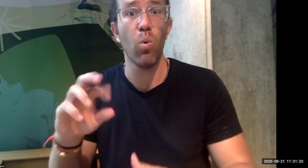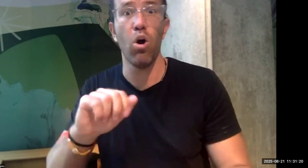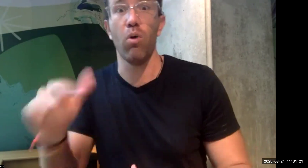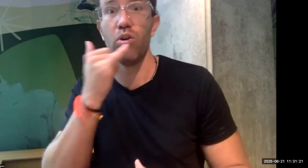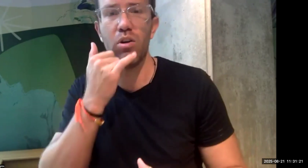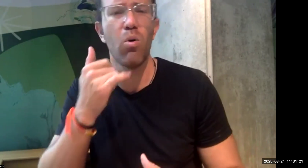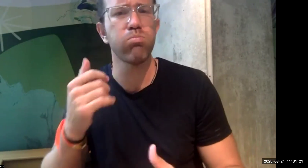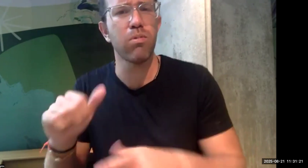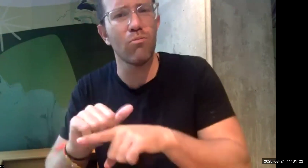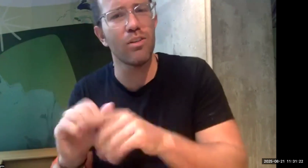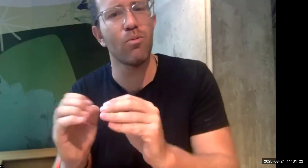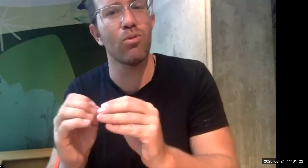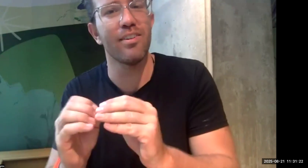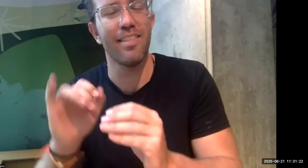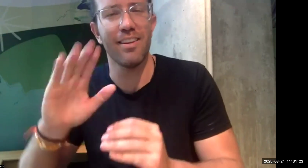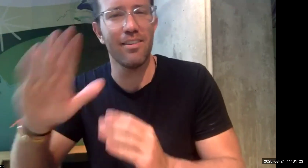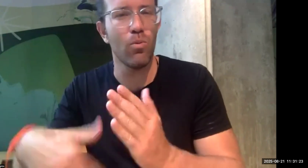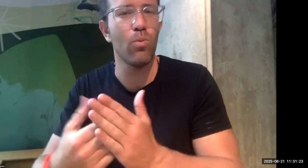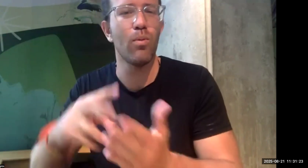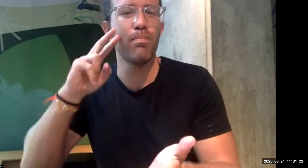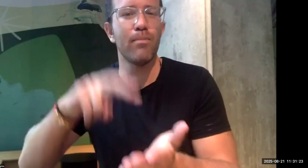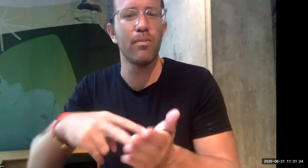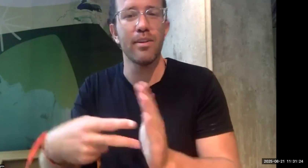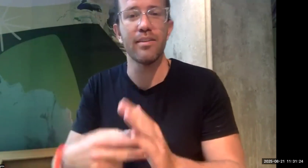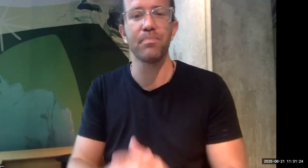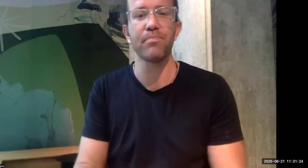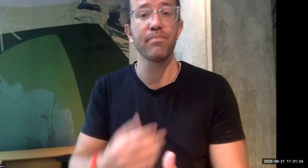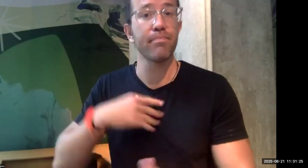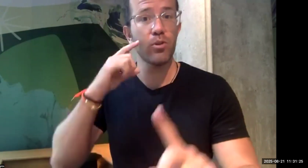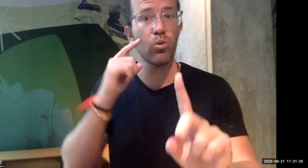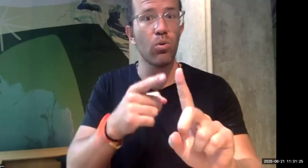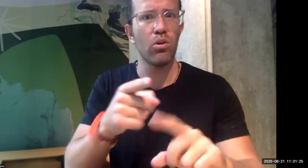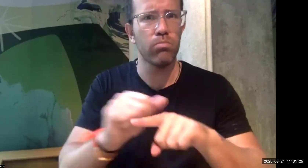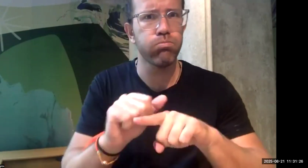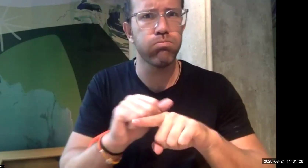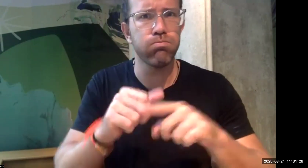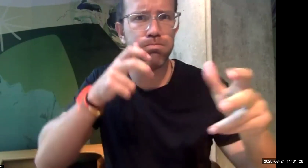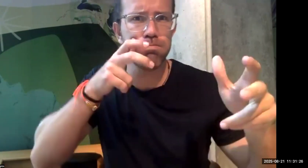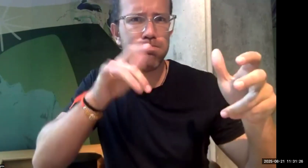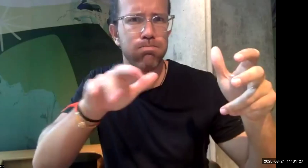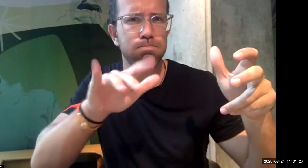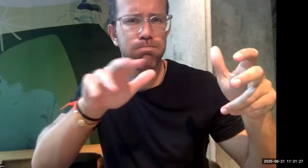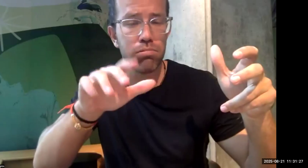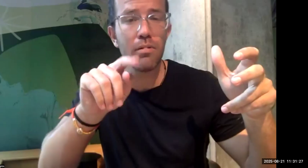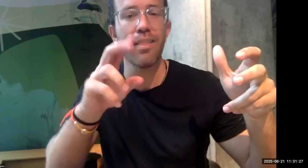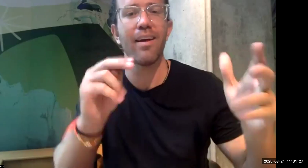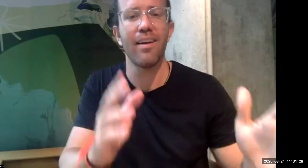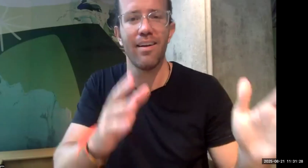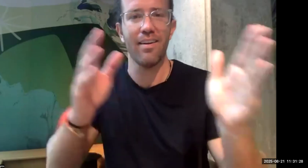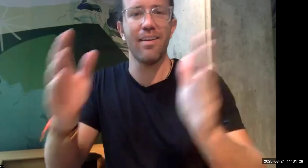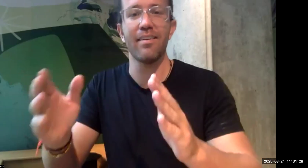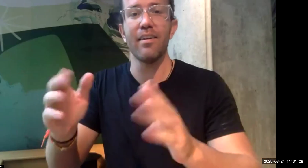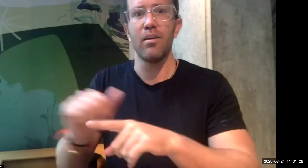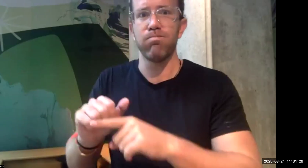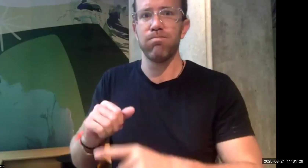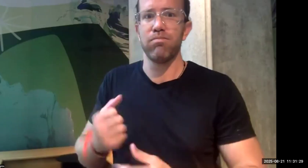answers, so-so, or even maybe all of them wrong, that just means you need more practice. The goal is to continue to